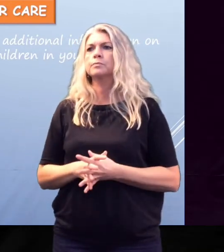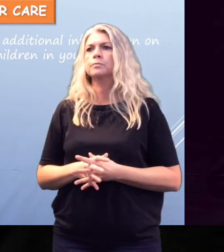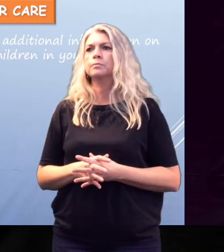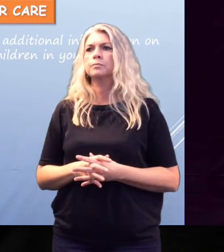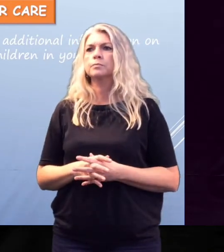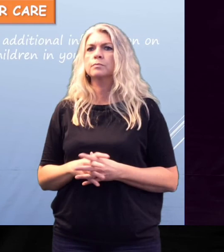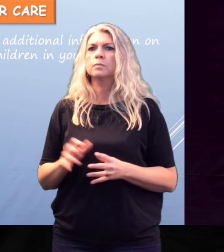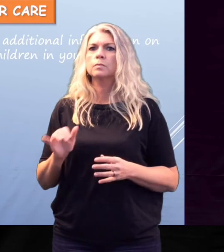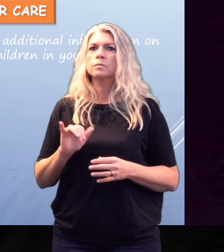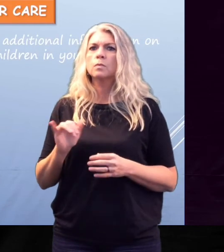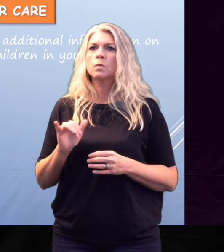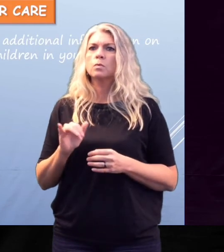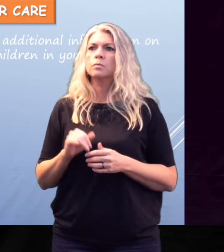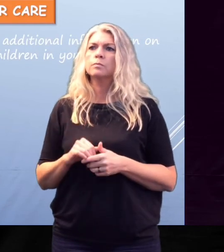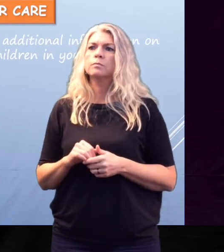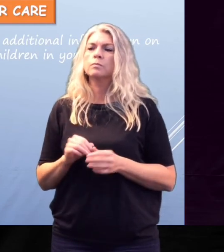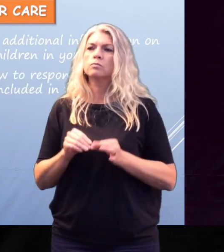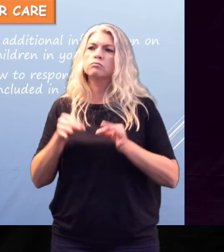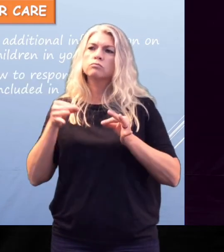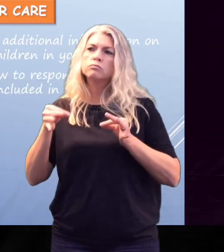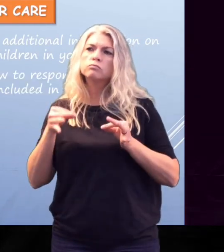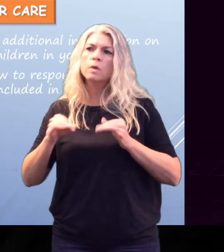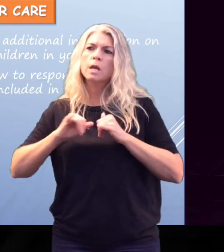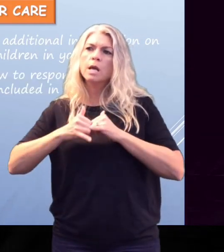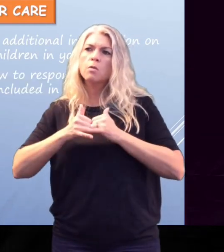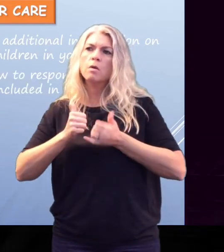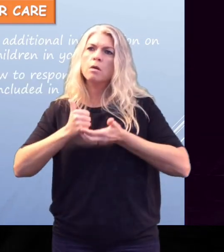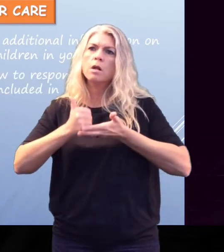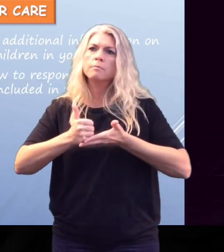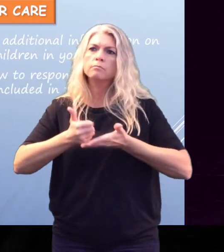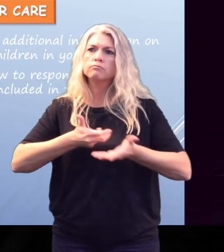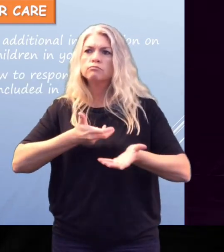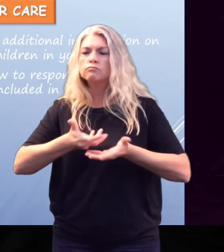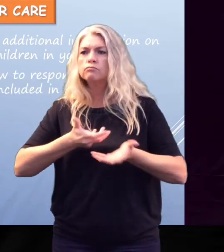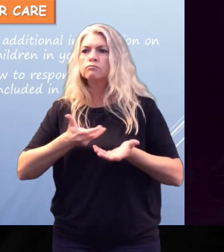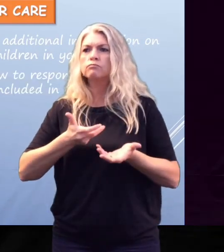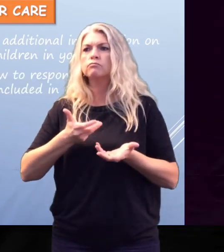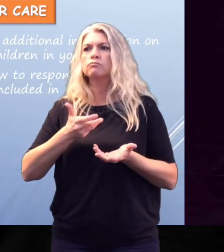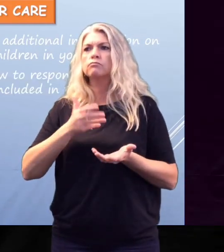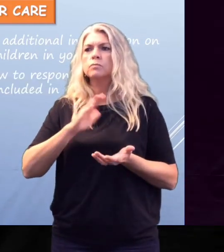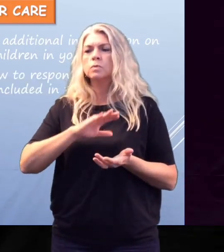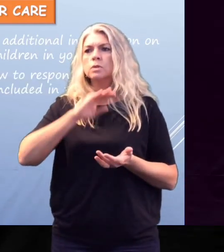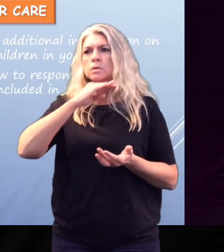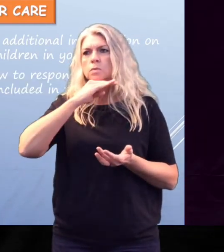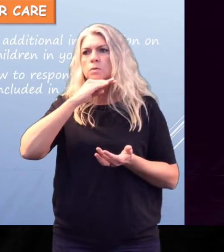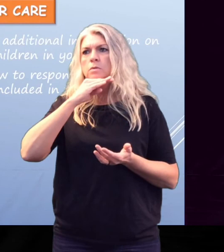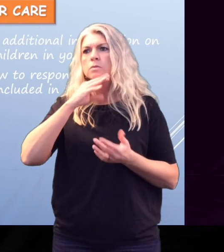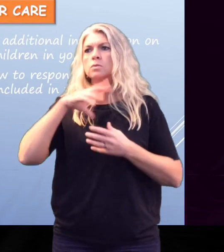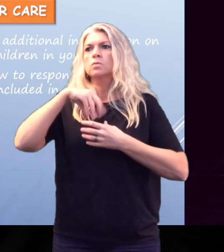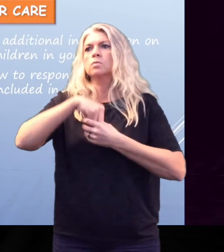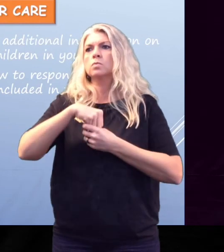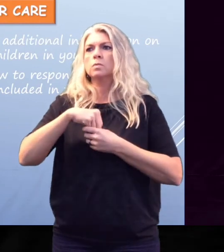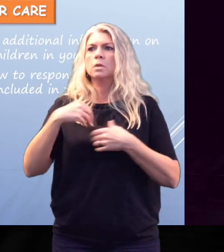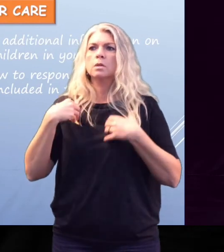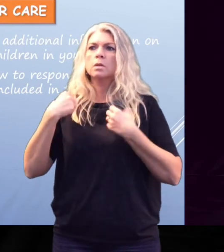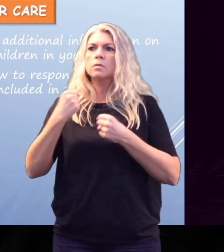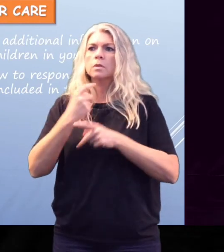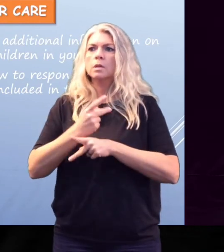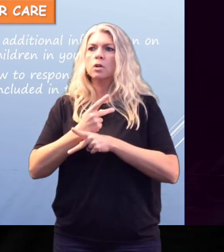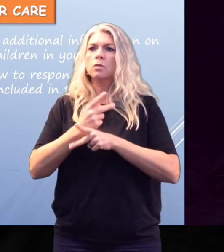care. Also, instructions on how to respond to a child's seizures is included in their healthcare